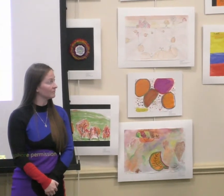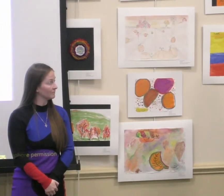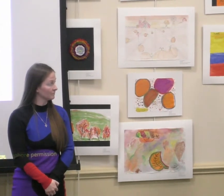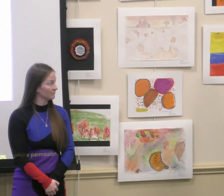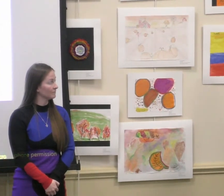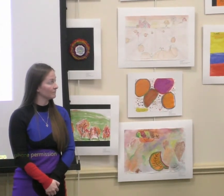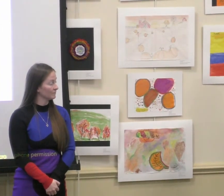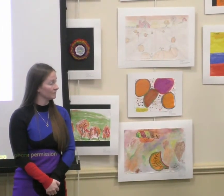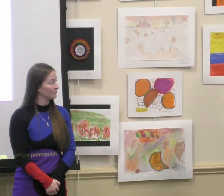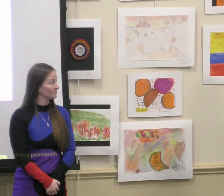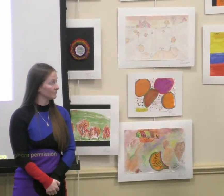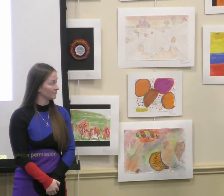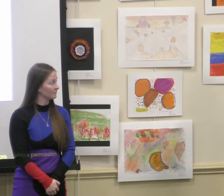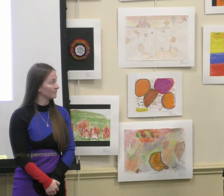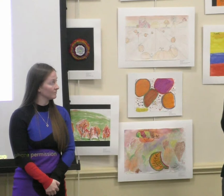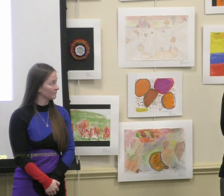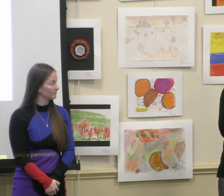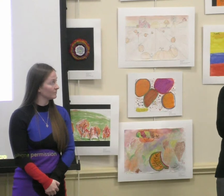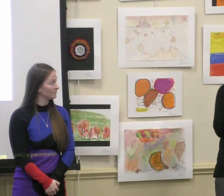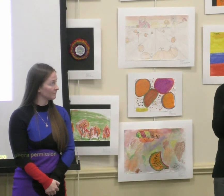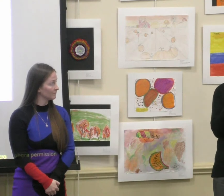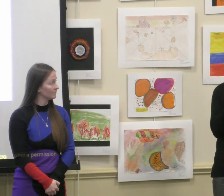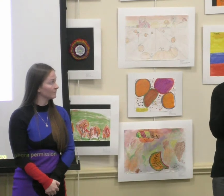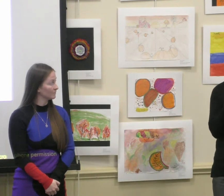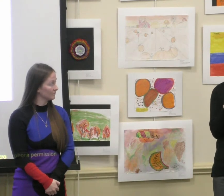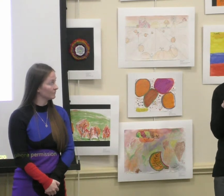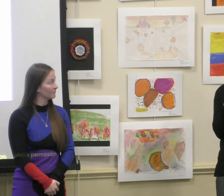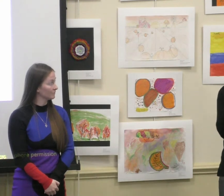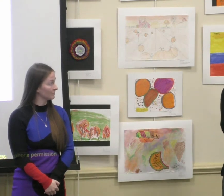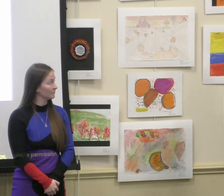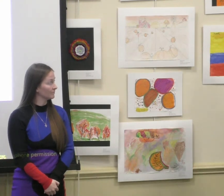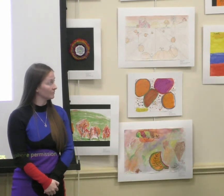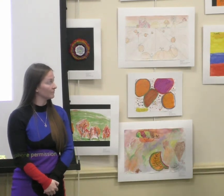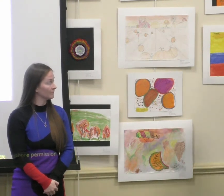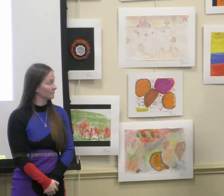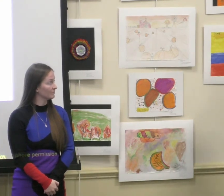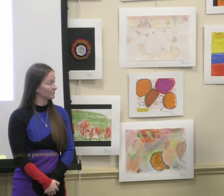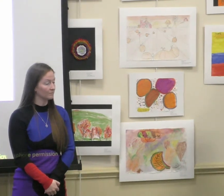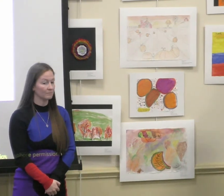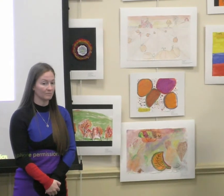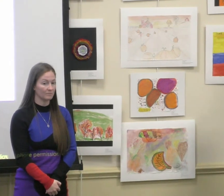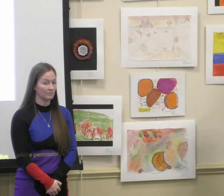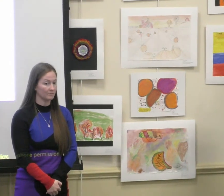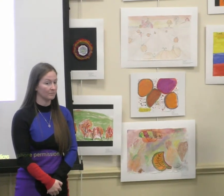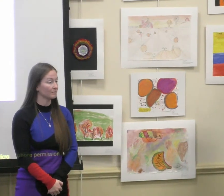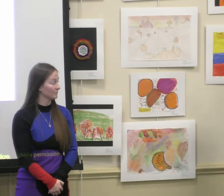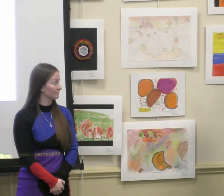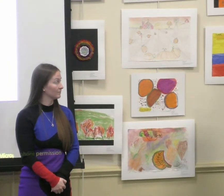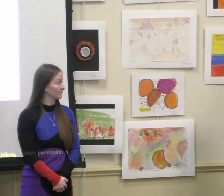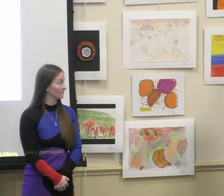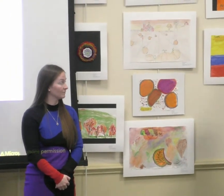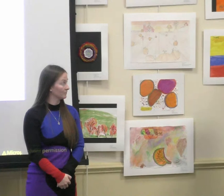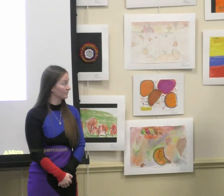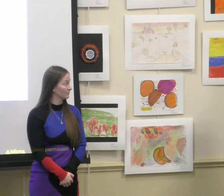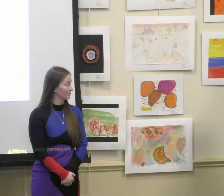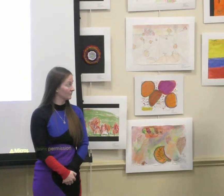Some people request interpreters in school. And there are different resources available,